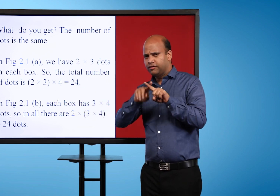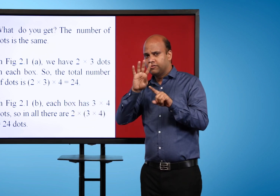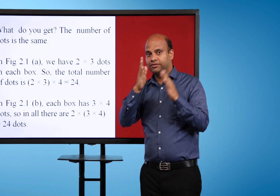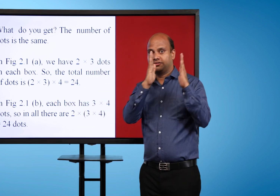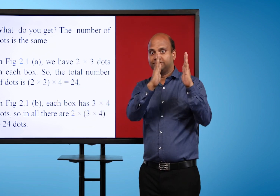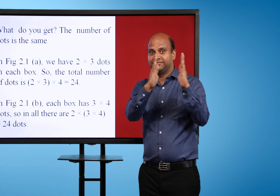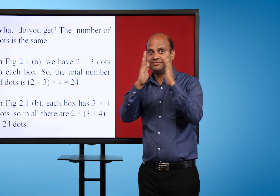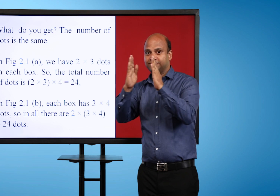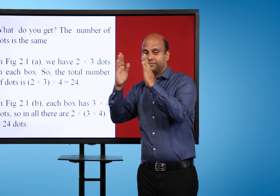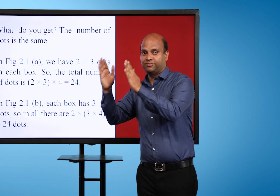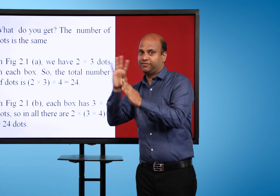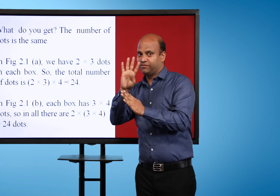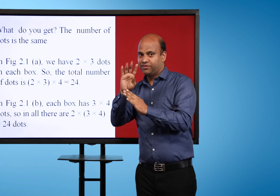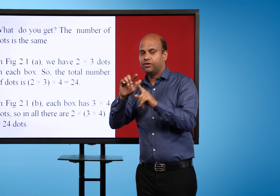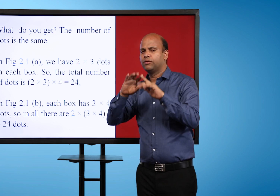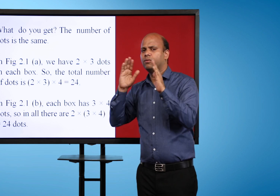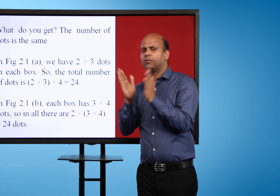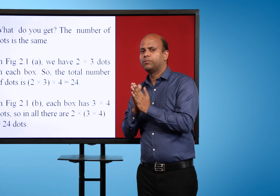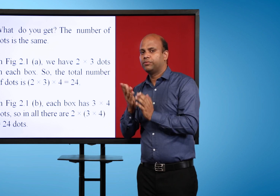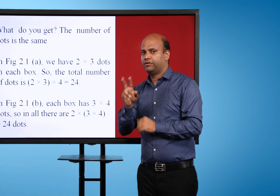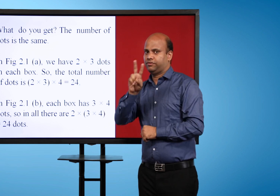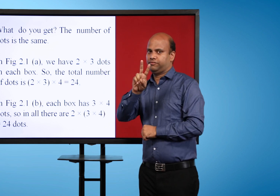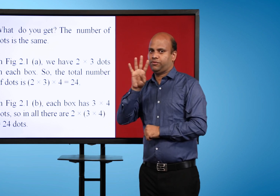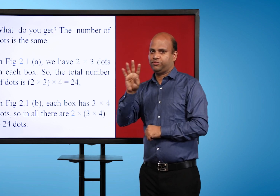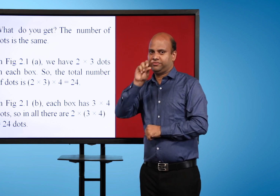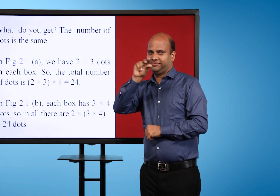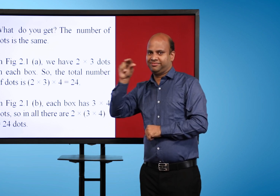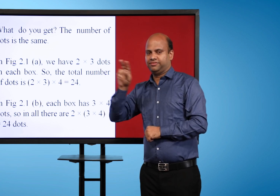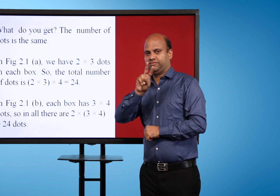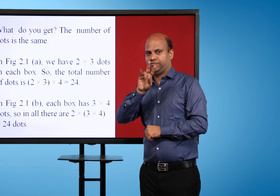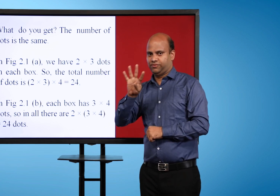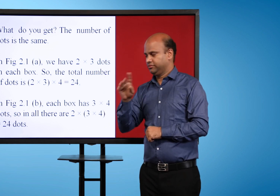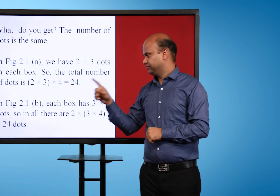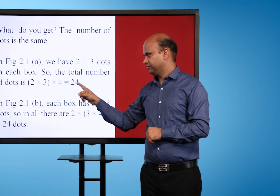2 multiplied by 3 multiplied by 4, which is equal to 24.